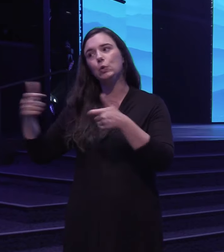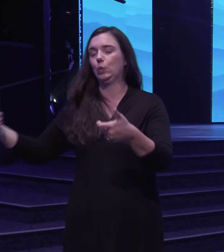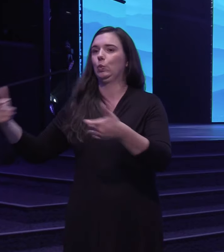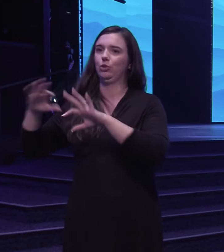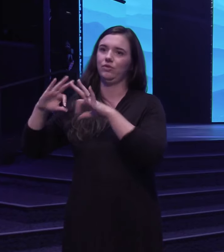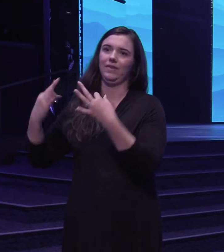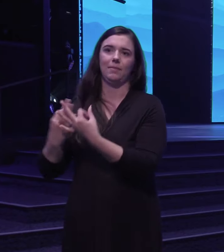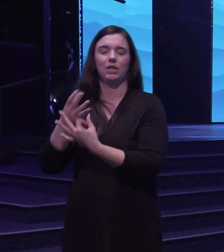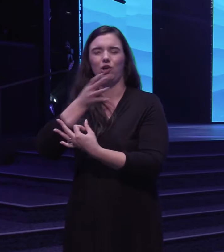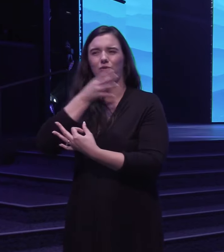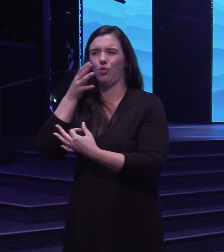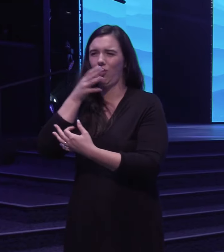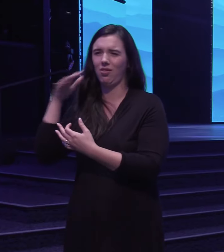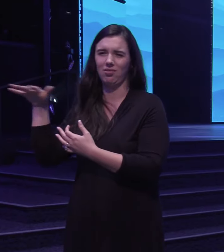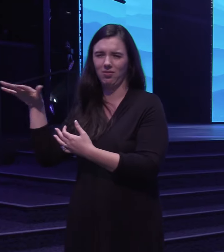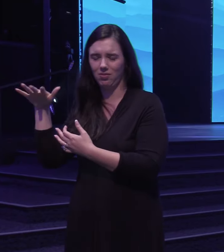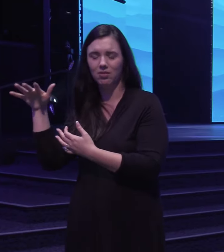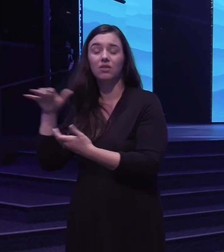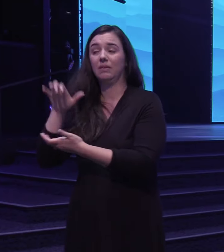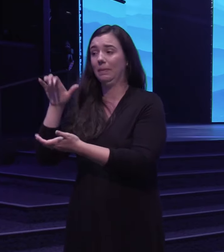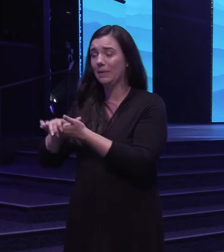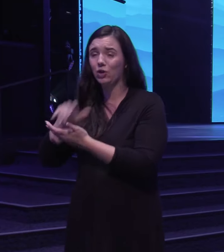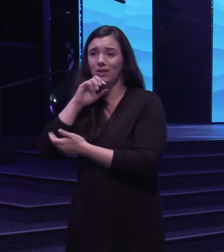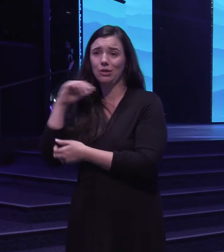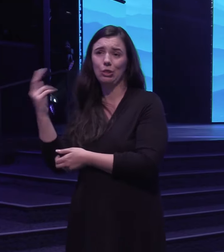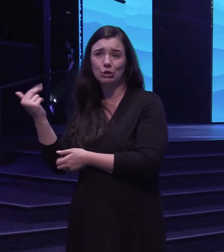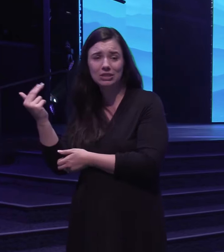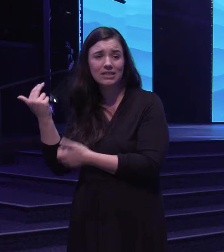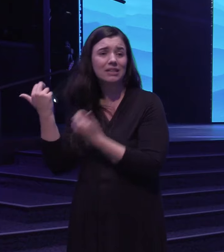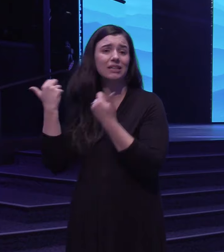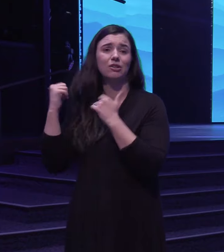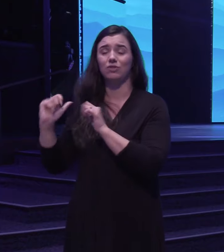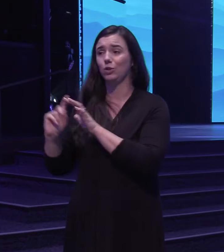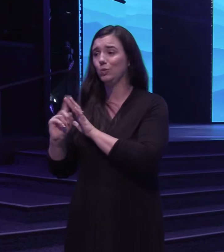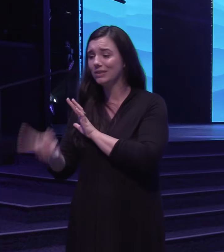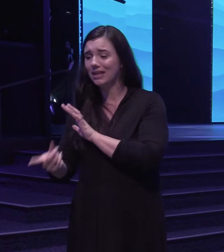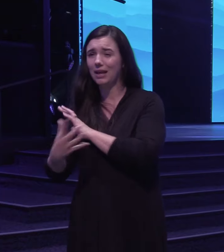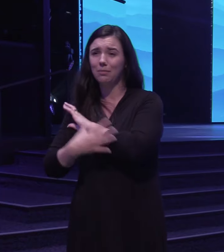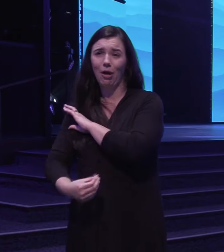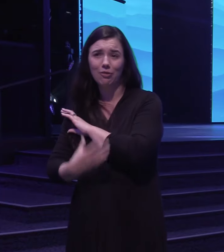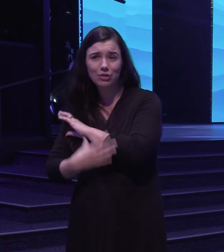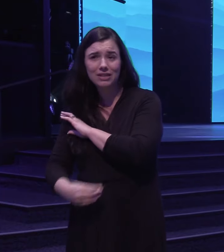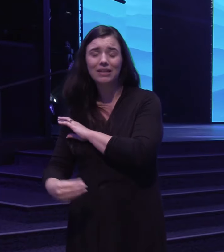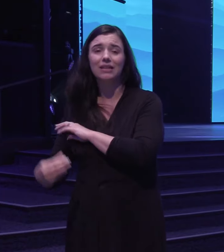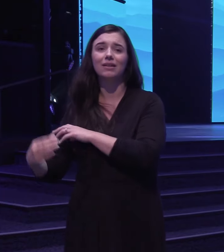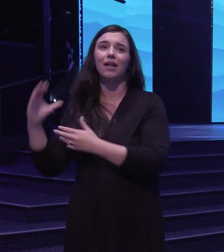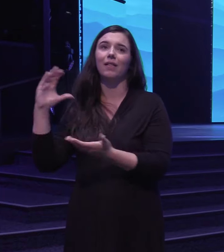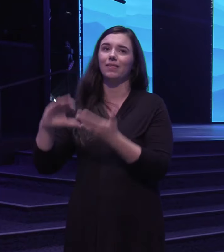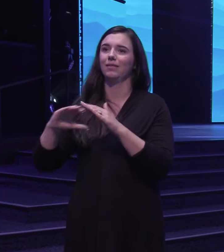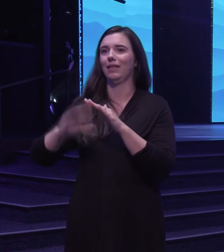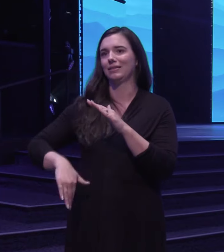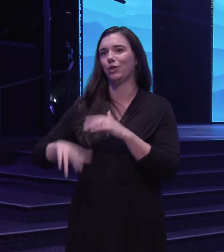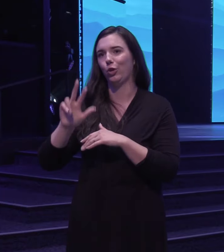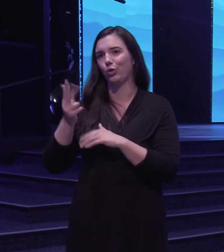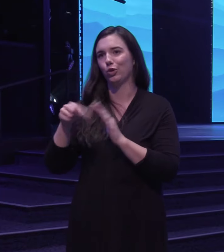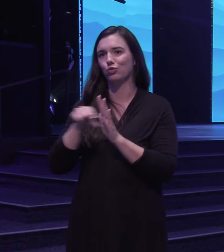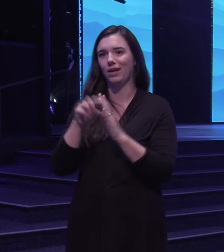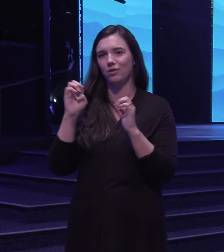family, got married at age 13, trying to escape desperate poverty, had less than a third grade